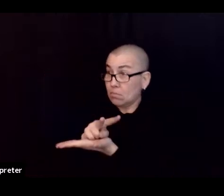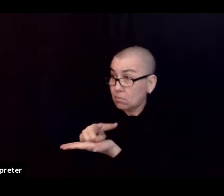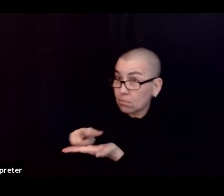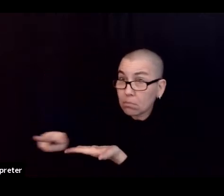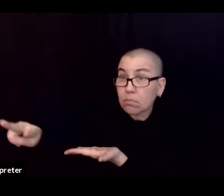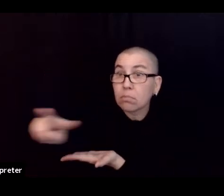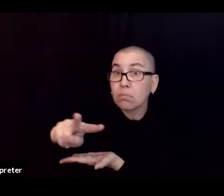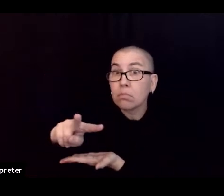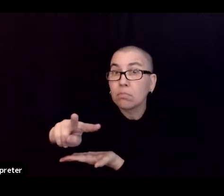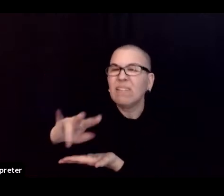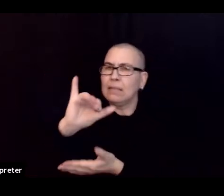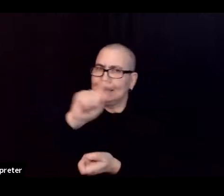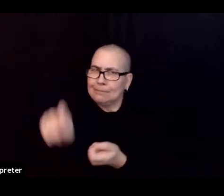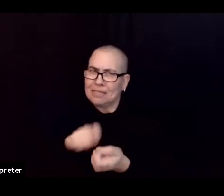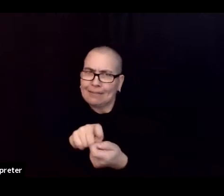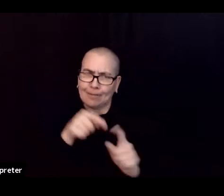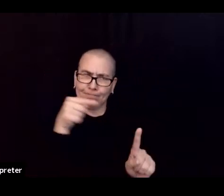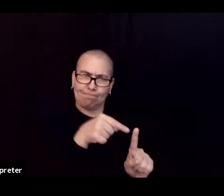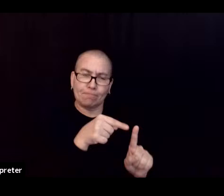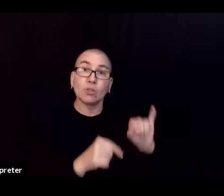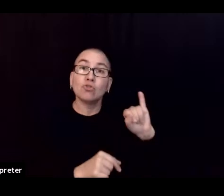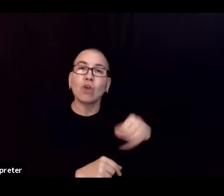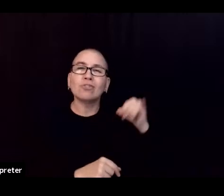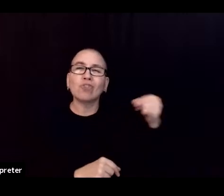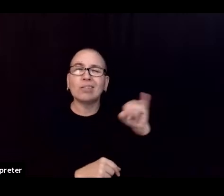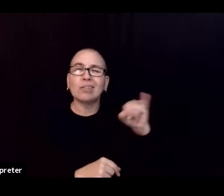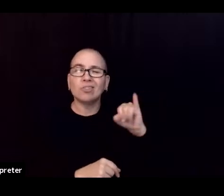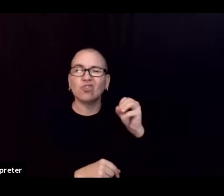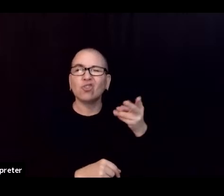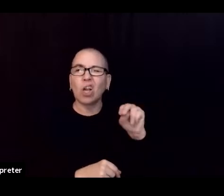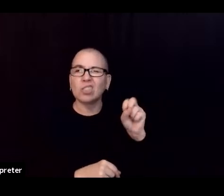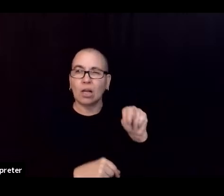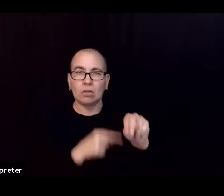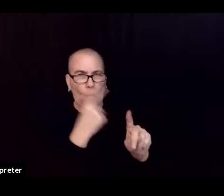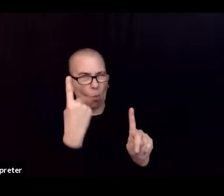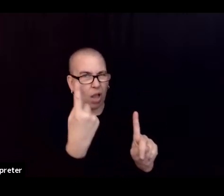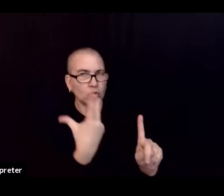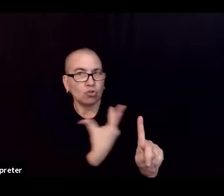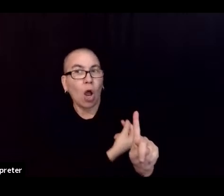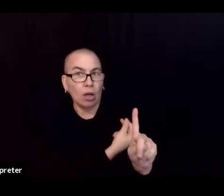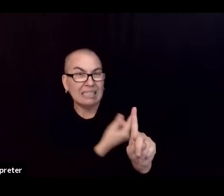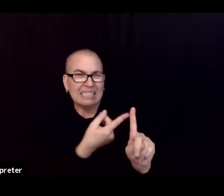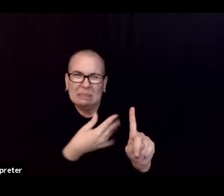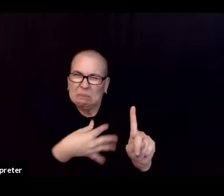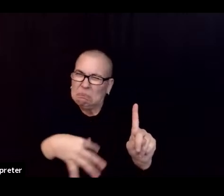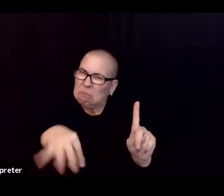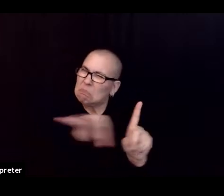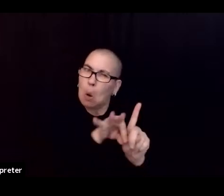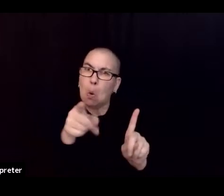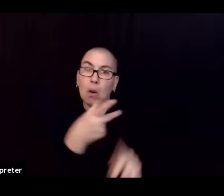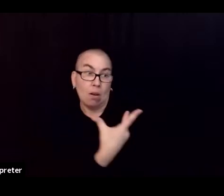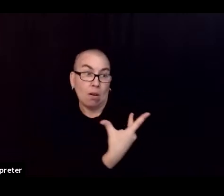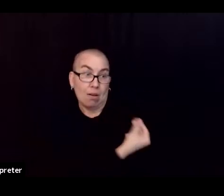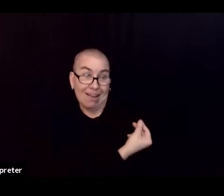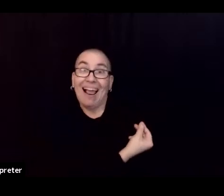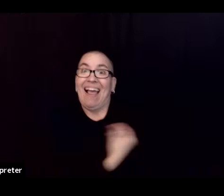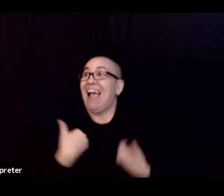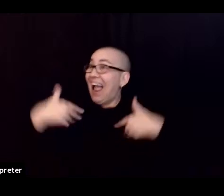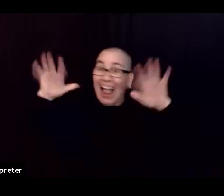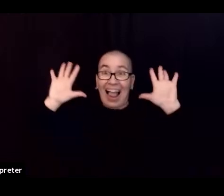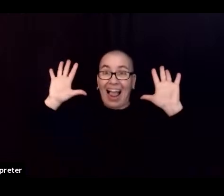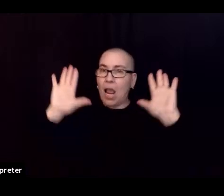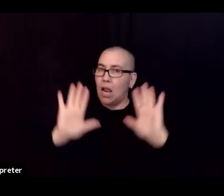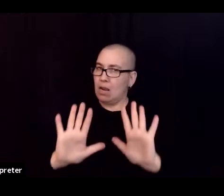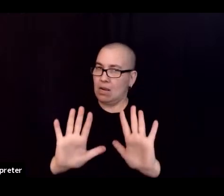least 2 weeks. So just to kind of be specific about, it's great news. It's something to be hopeful about, but